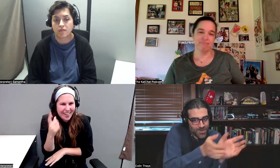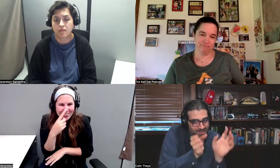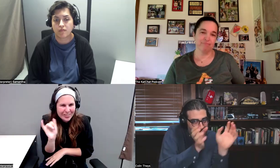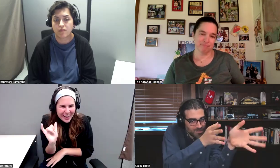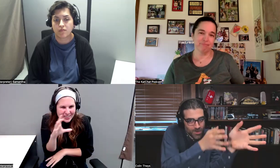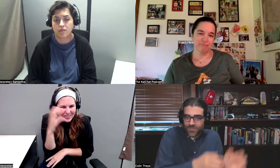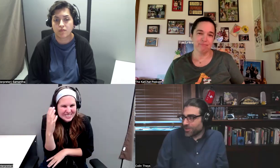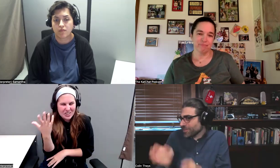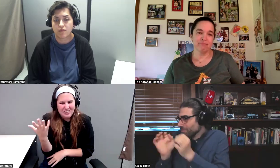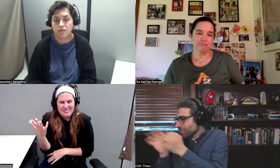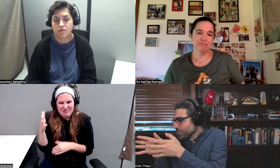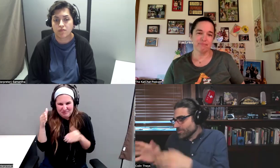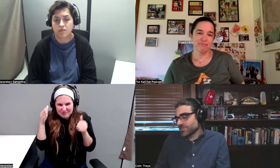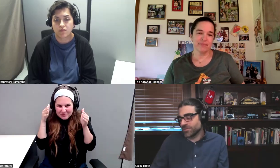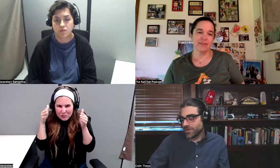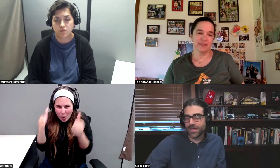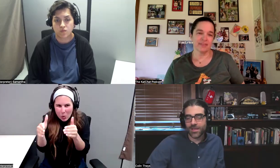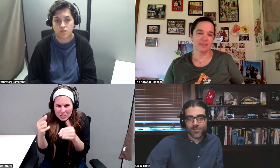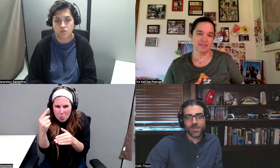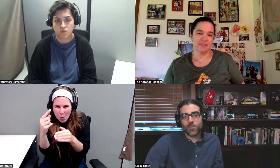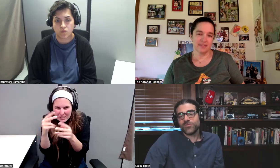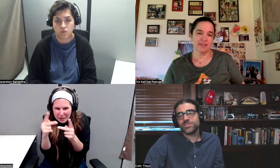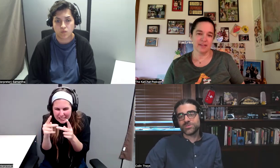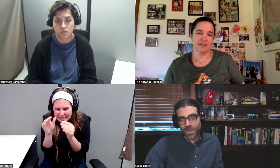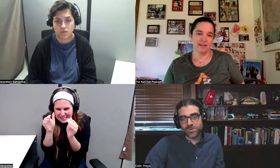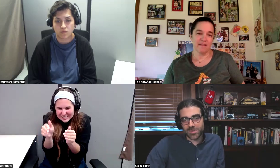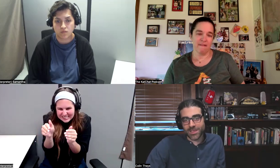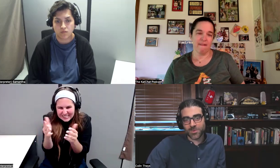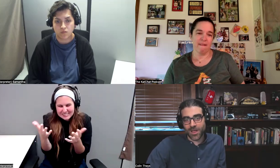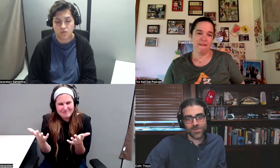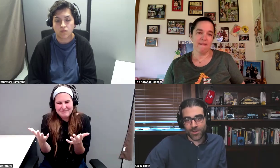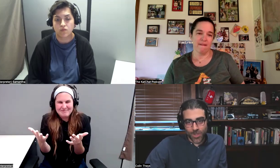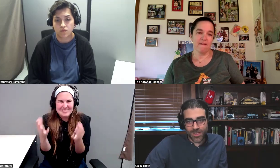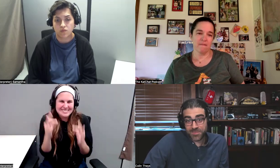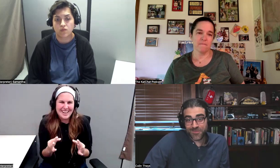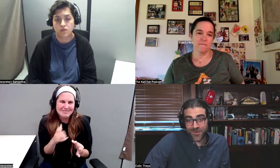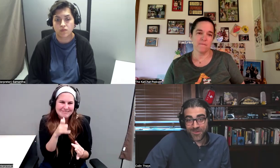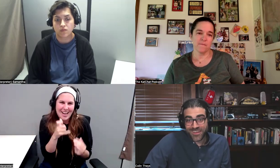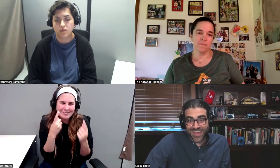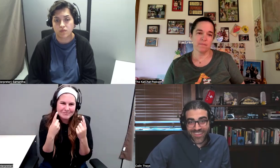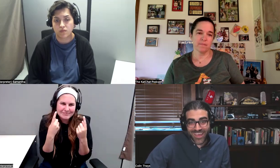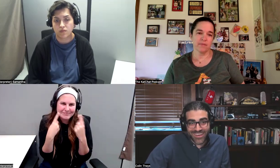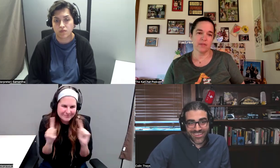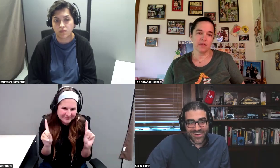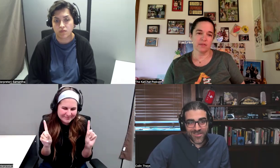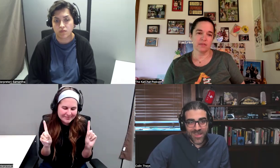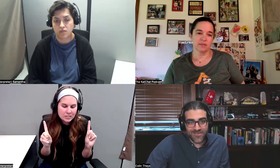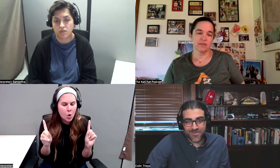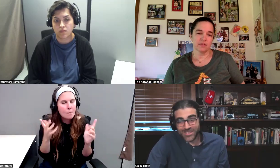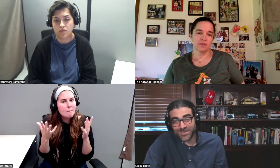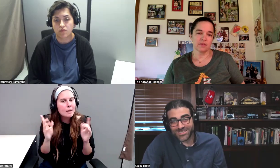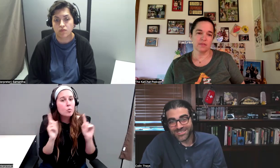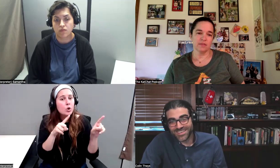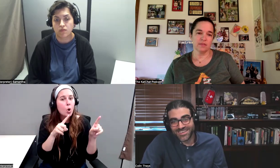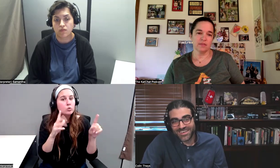spot, and you can see this person's close up and this person's close up. So I'm like, what if we just went to a place where everywhere you look is beautiful, and then you'd have